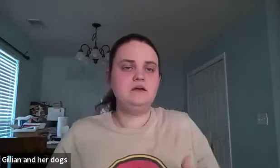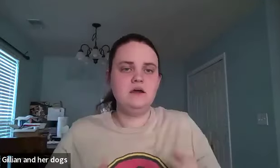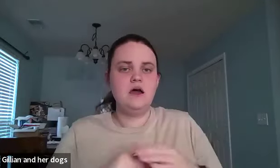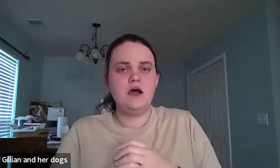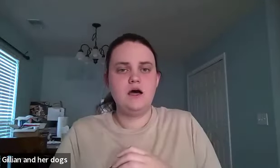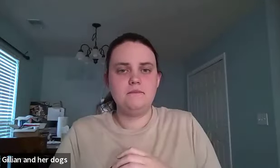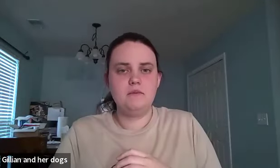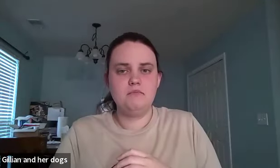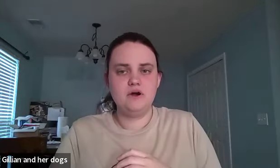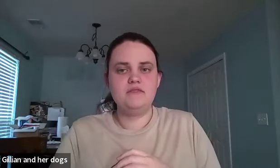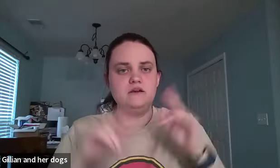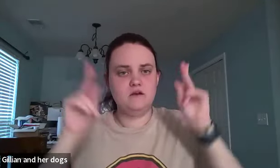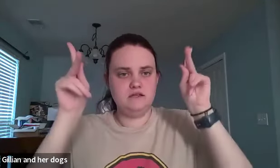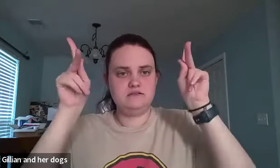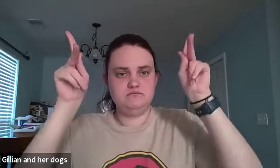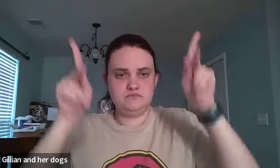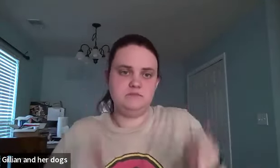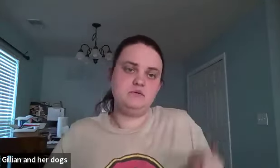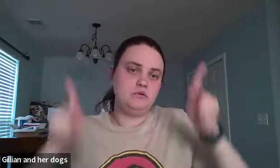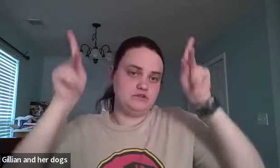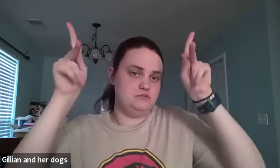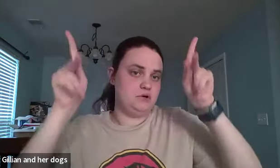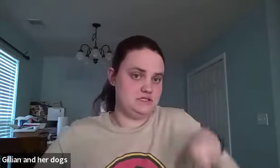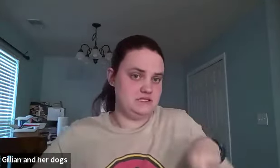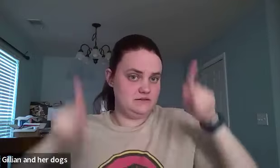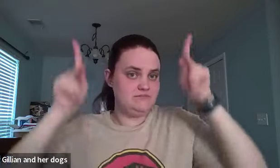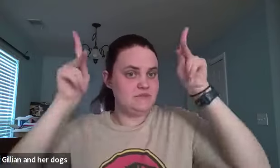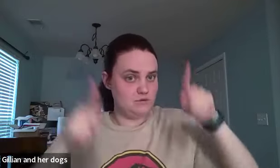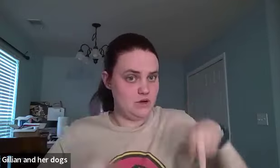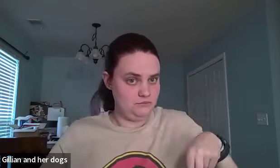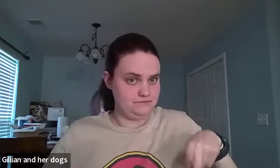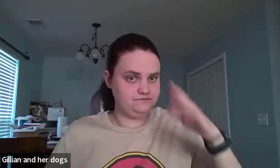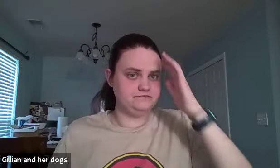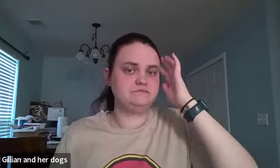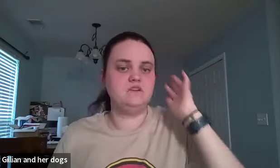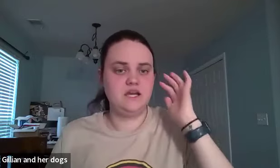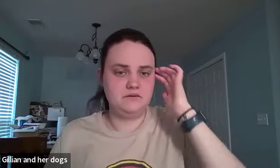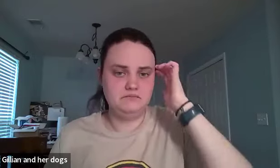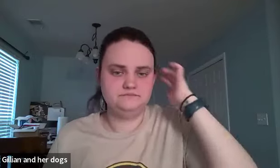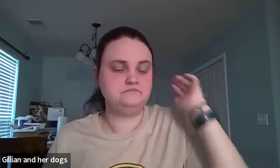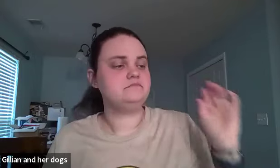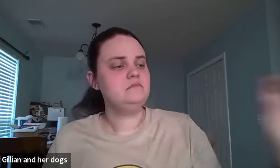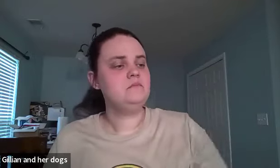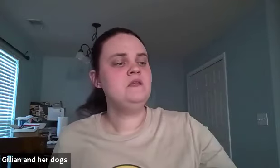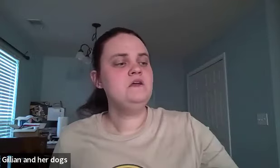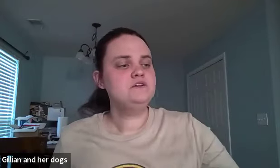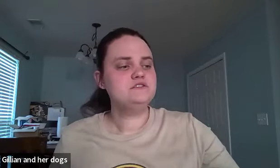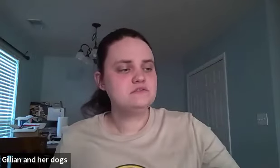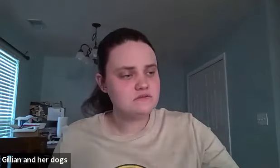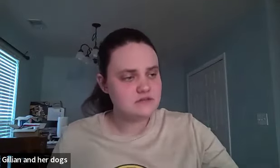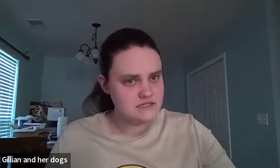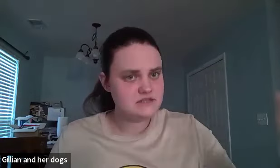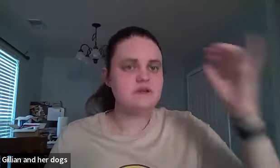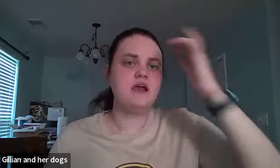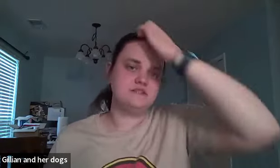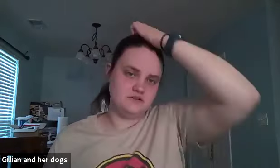person, but some people will do person as well. Okay. So the reason we have to